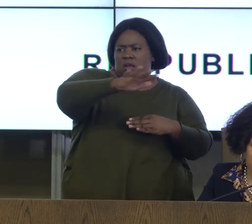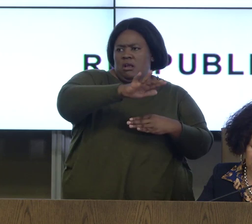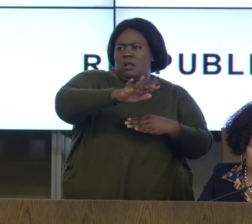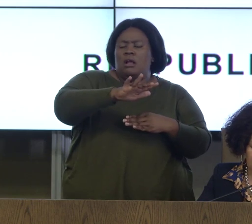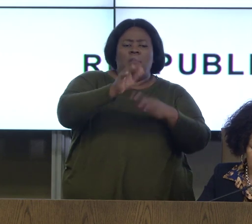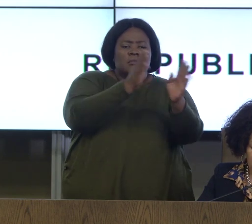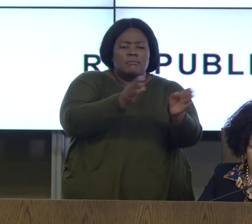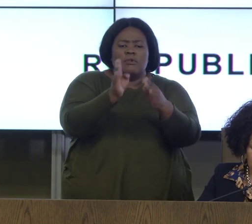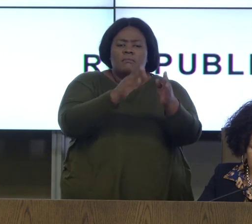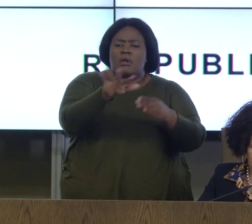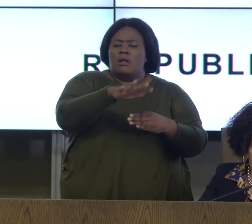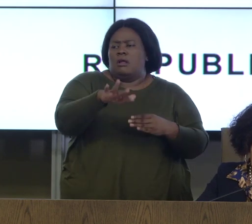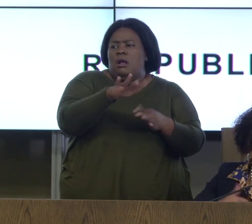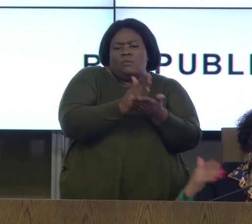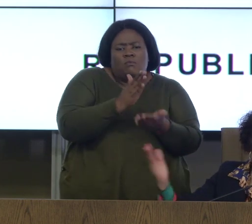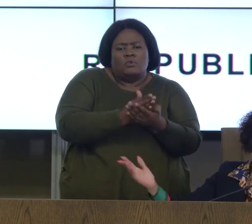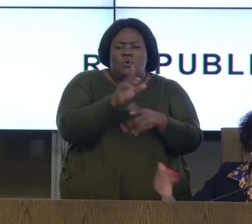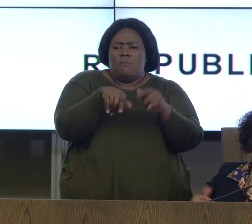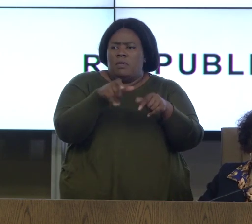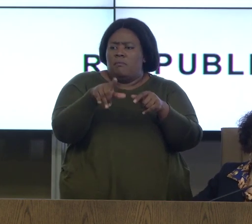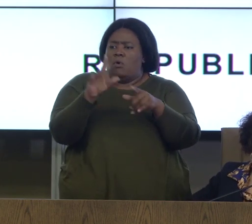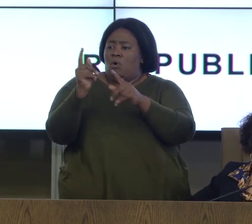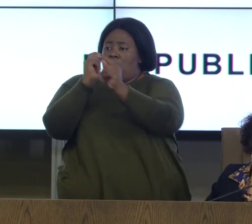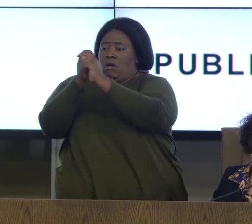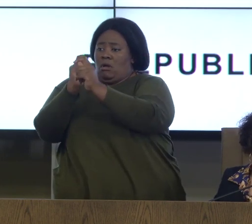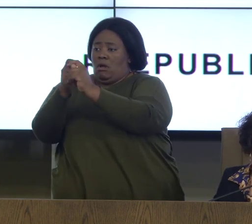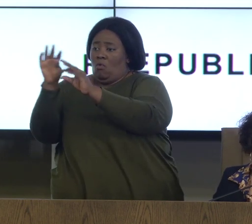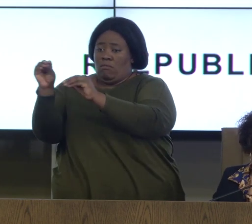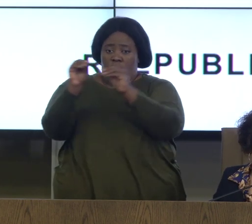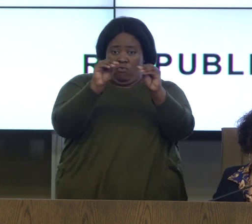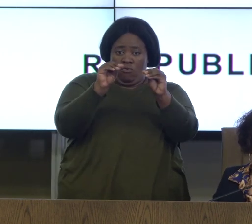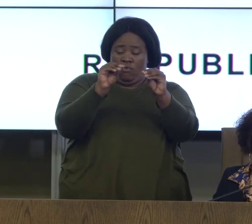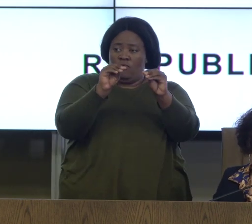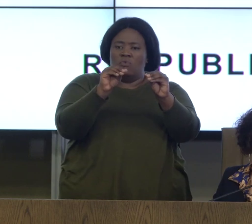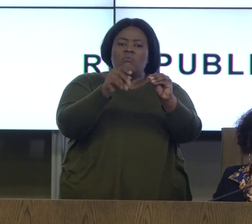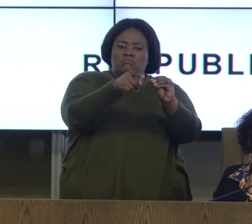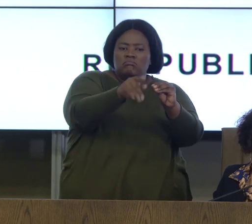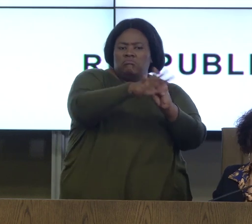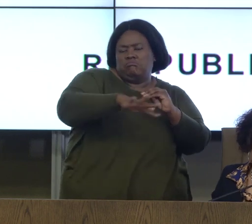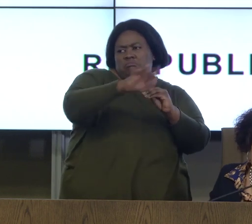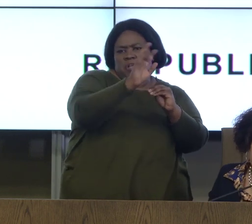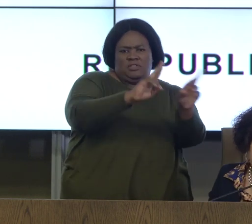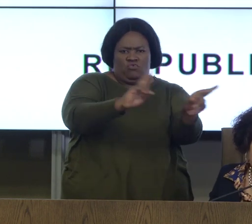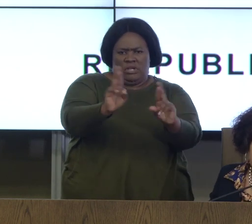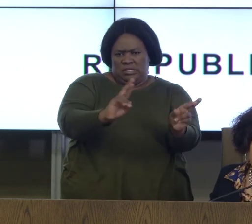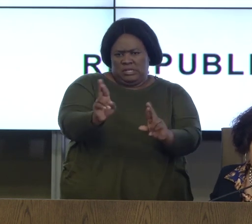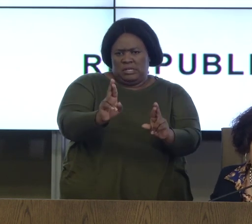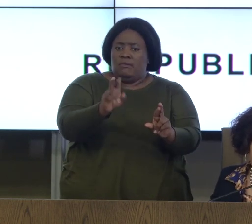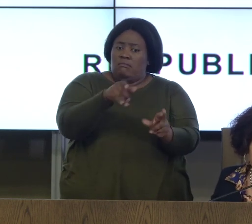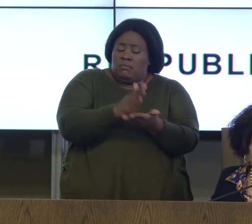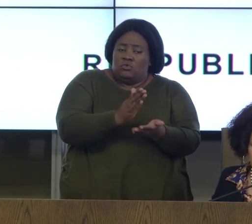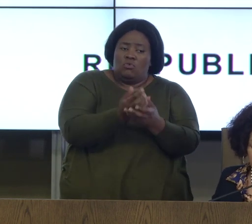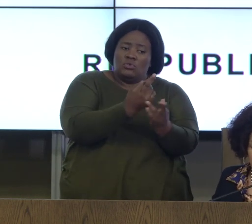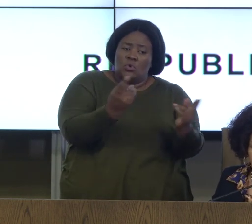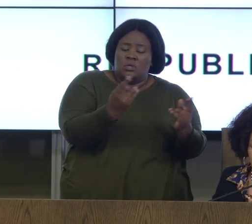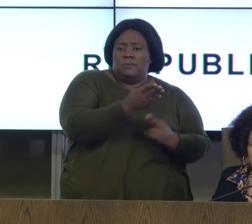to do that. So these are not people who are just living there and left on their own resources. What we're doing for the time being is